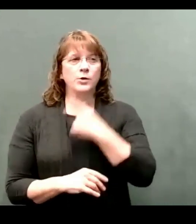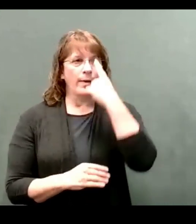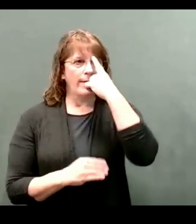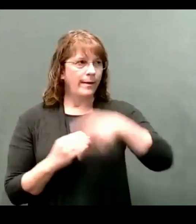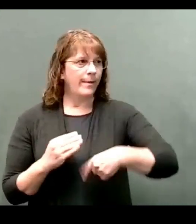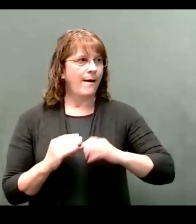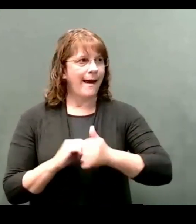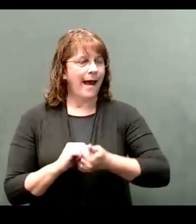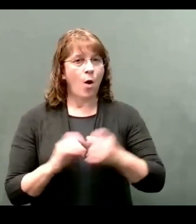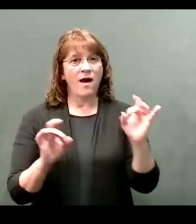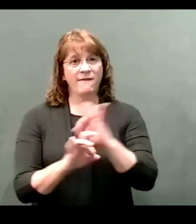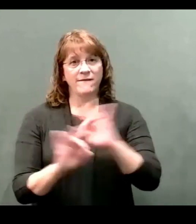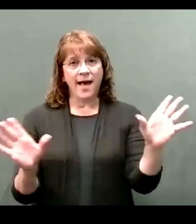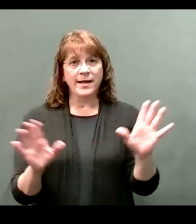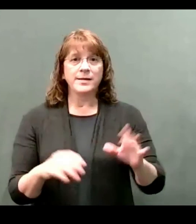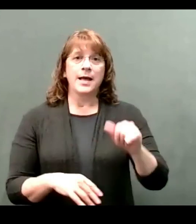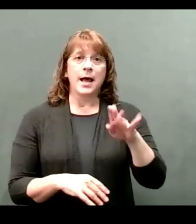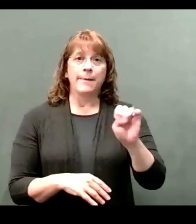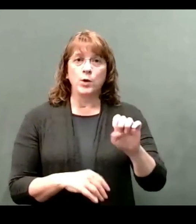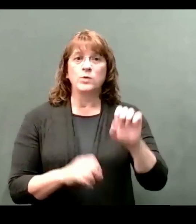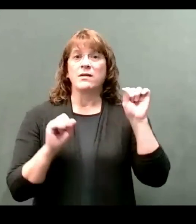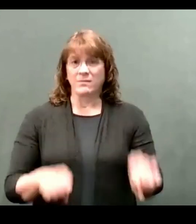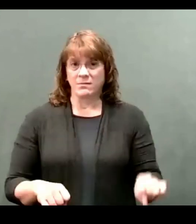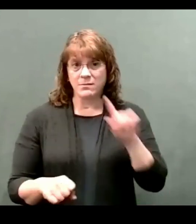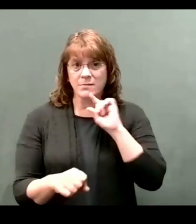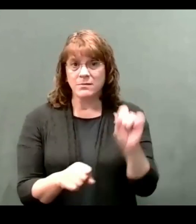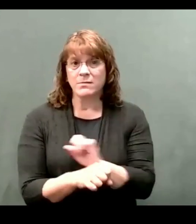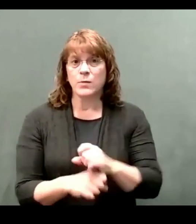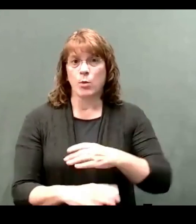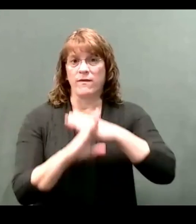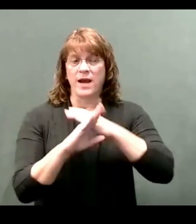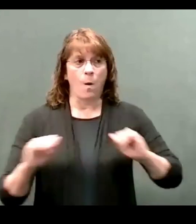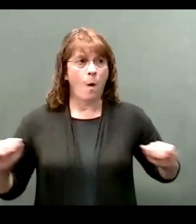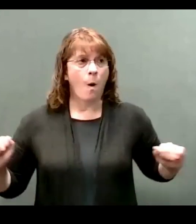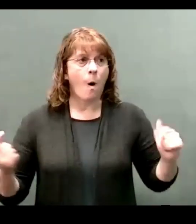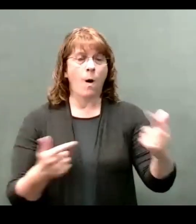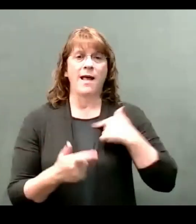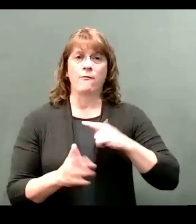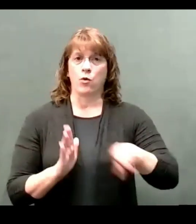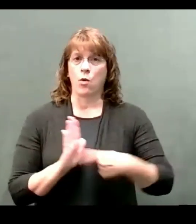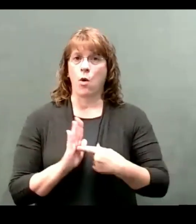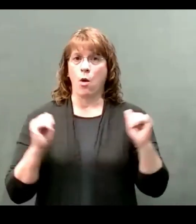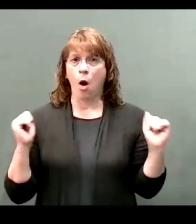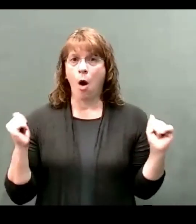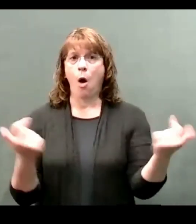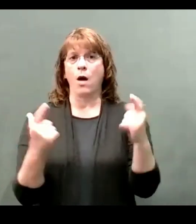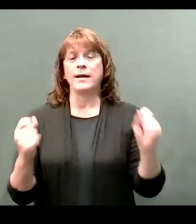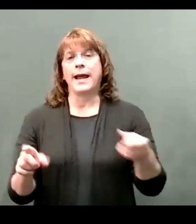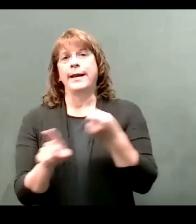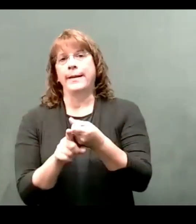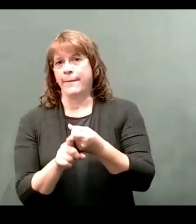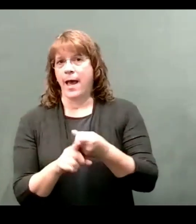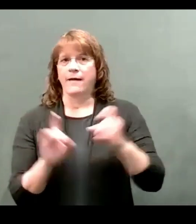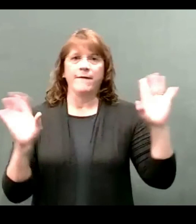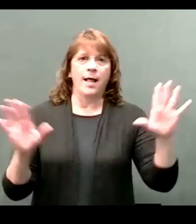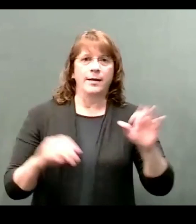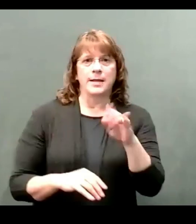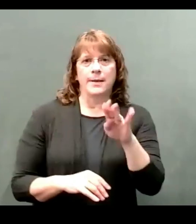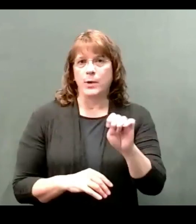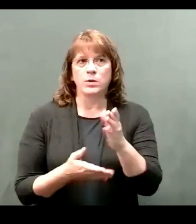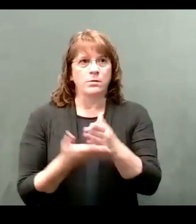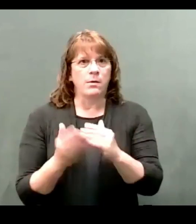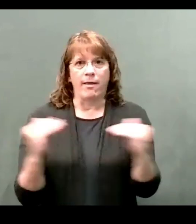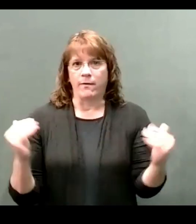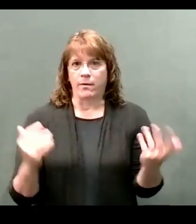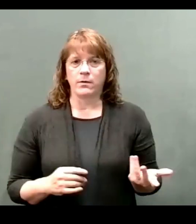about the fact that violence and abuse are preventable, and each and every one of us play a role, right? We all have the ability to impact violence and abuse on some level. And